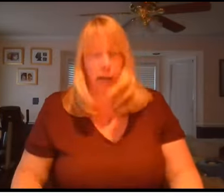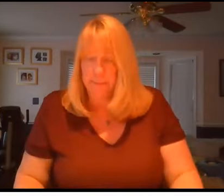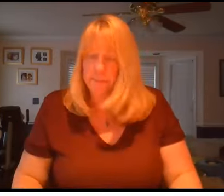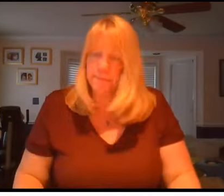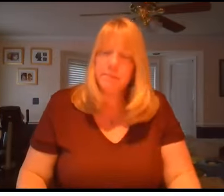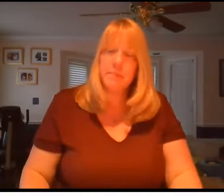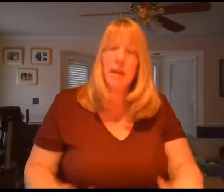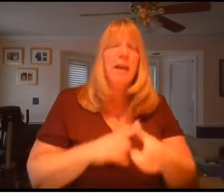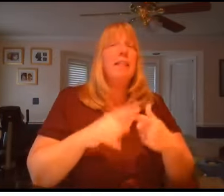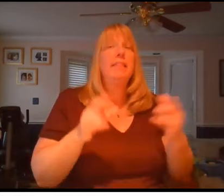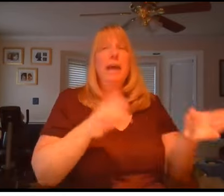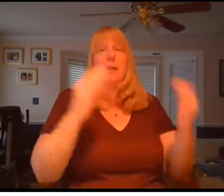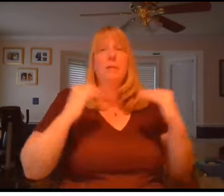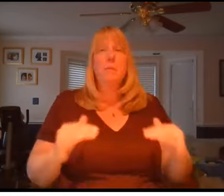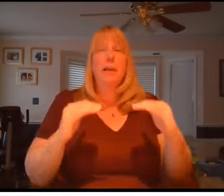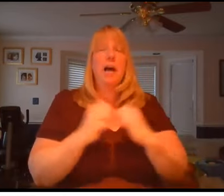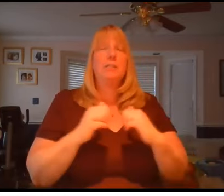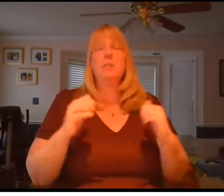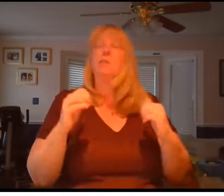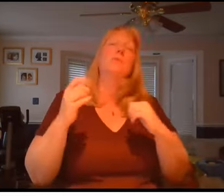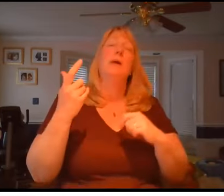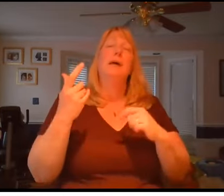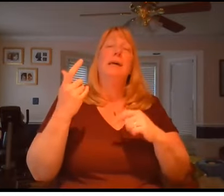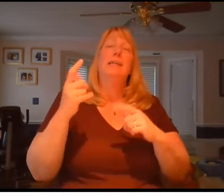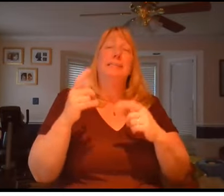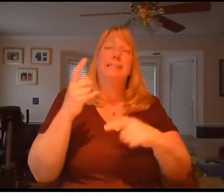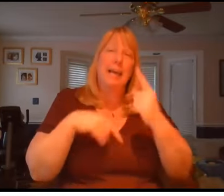in English. Okay, that's what it was. What I just did.